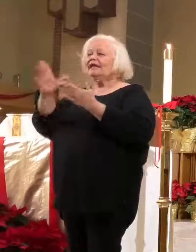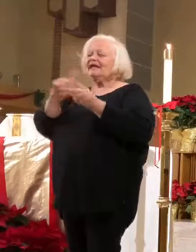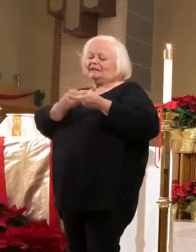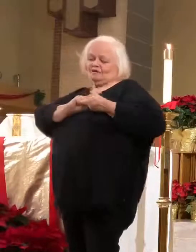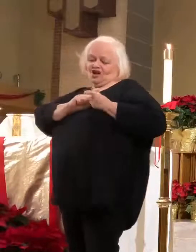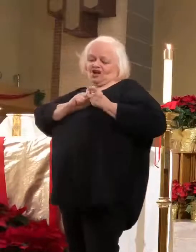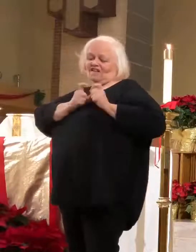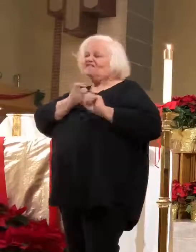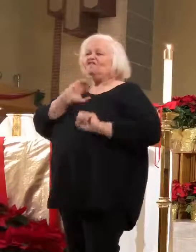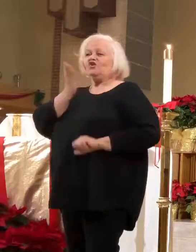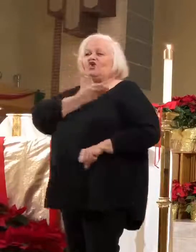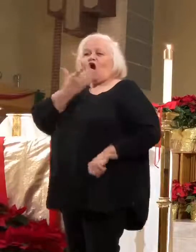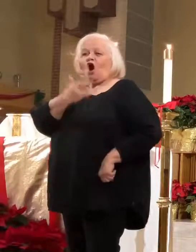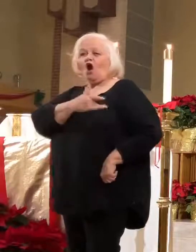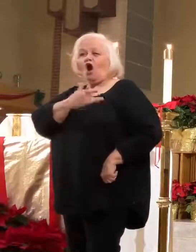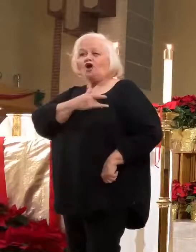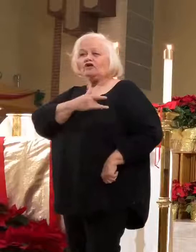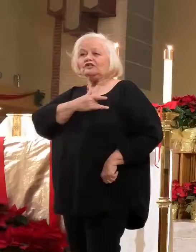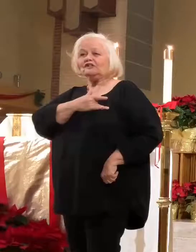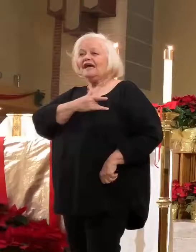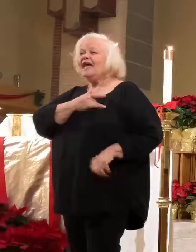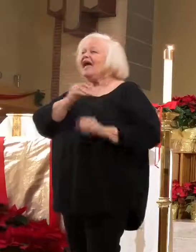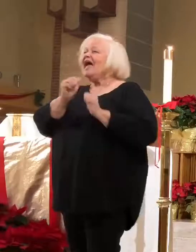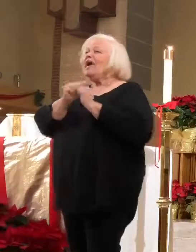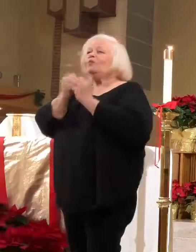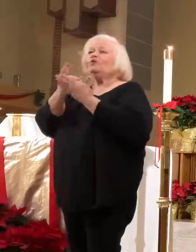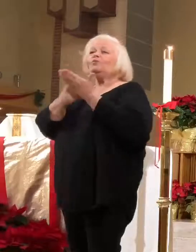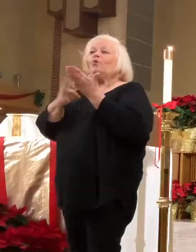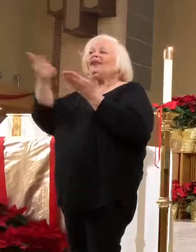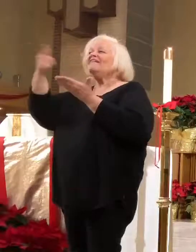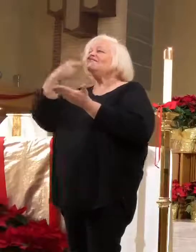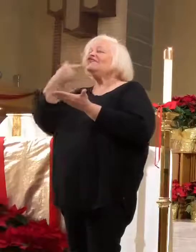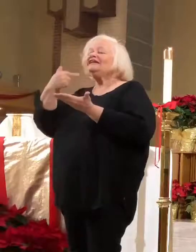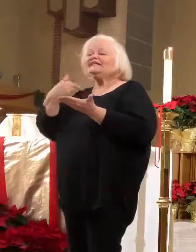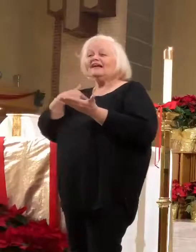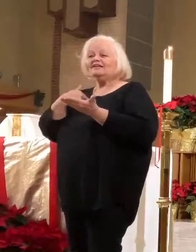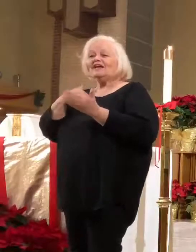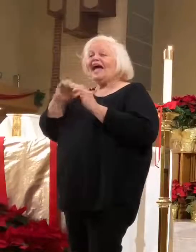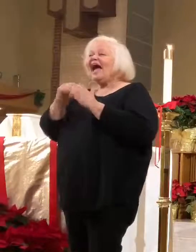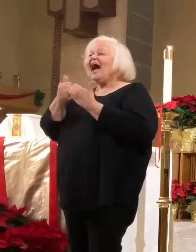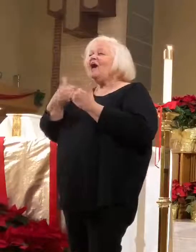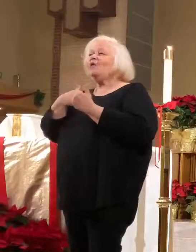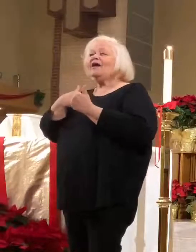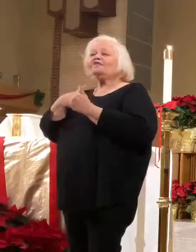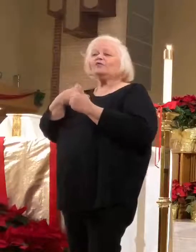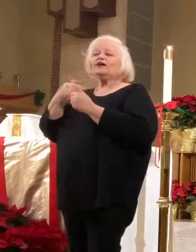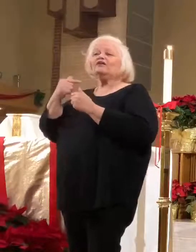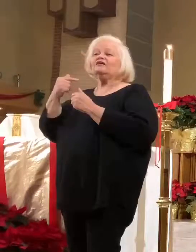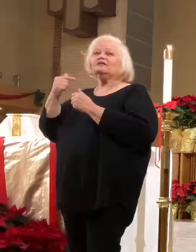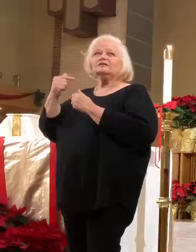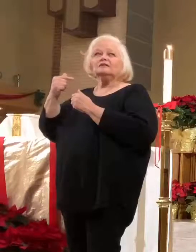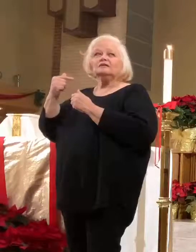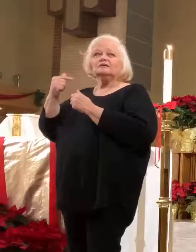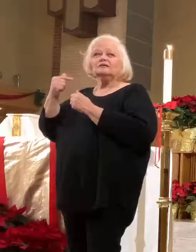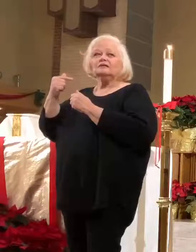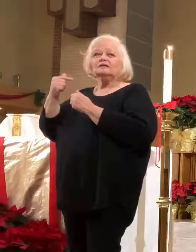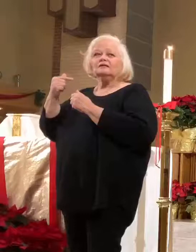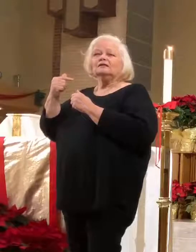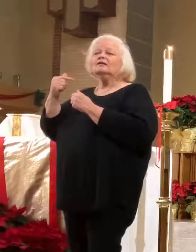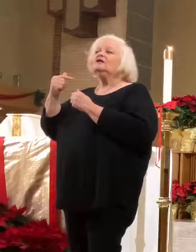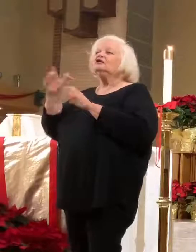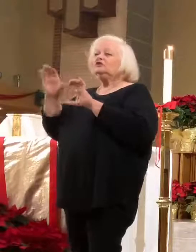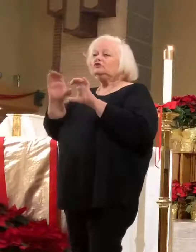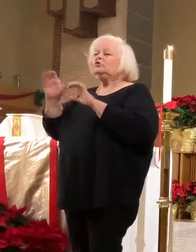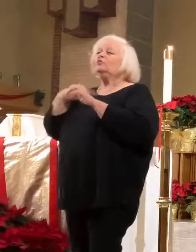heart. And with whatever thing he tells us, however we are to depart here, may it be under